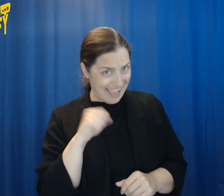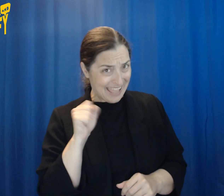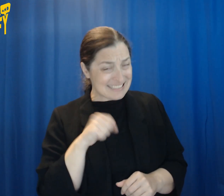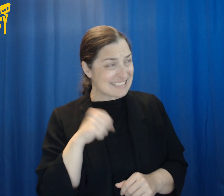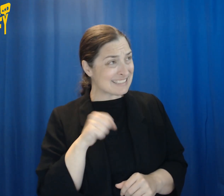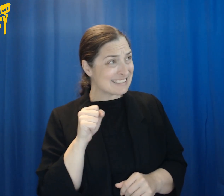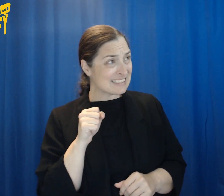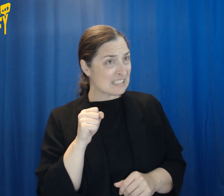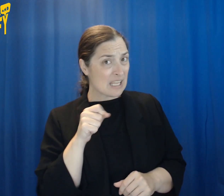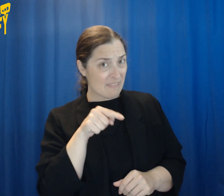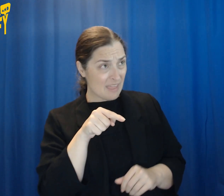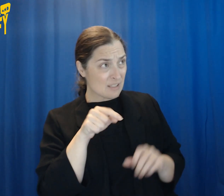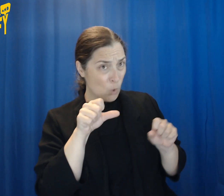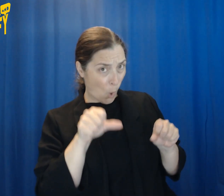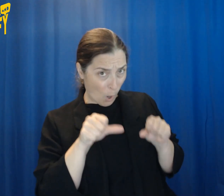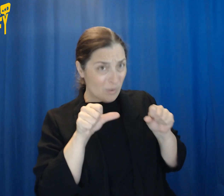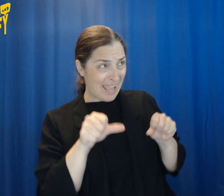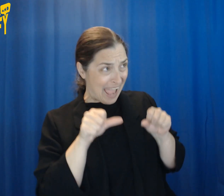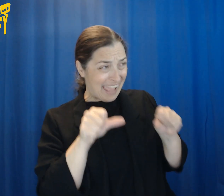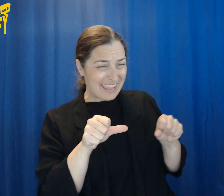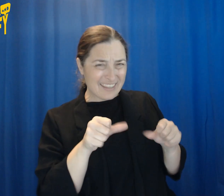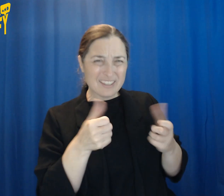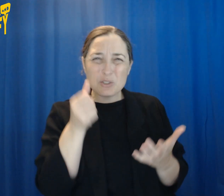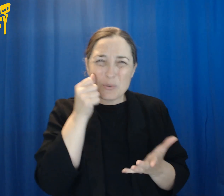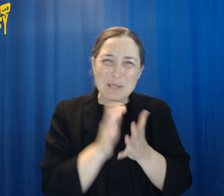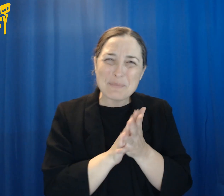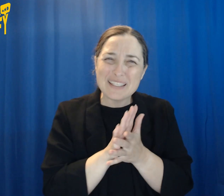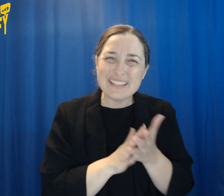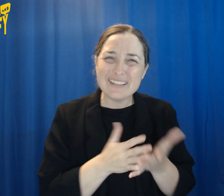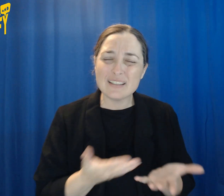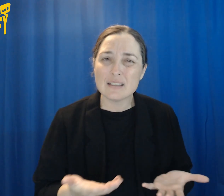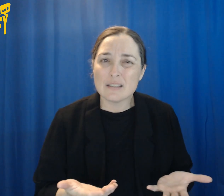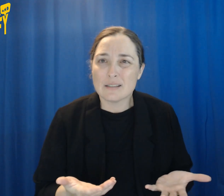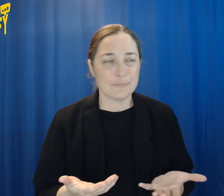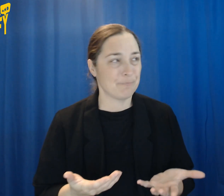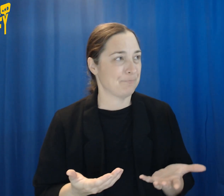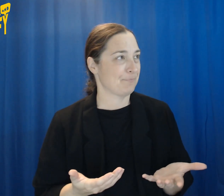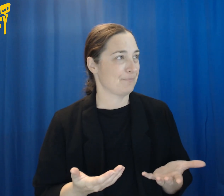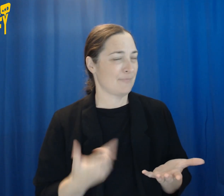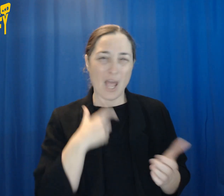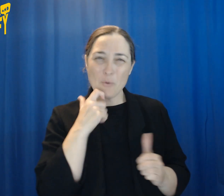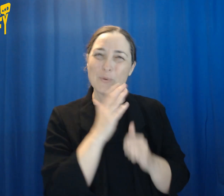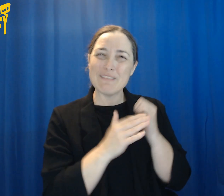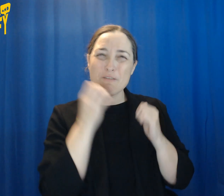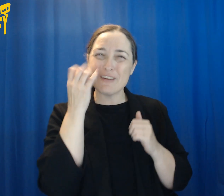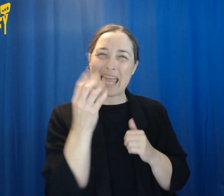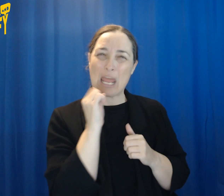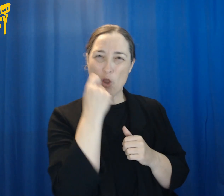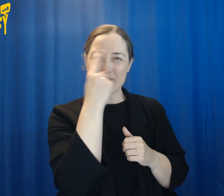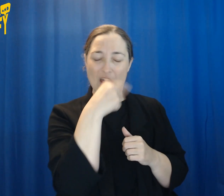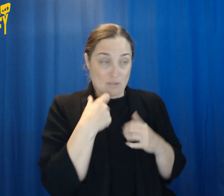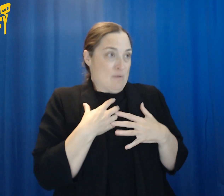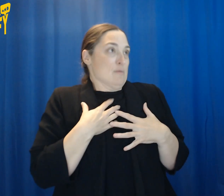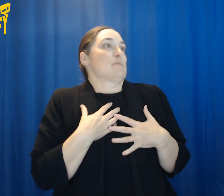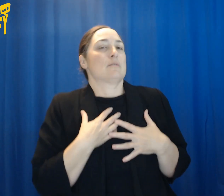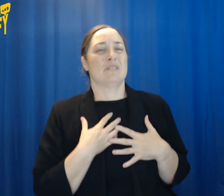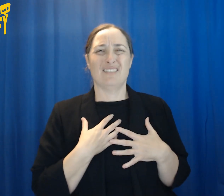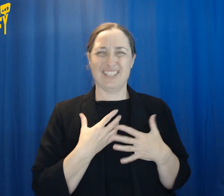it's okay. Do you know what I mean? Like, I will never forget how horrified she looked. Like, it was like I told her